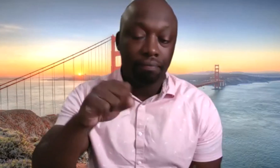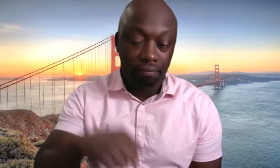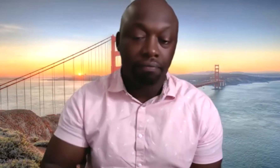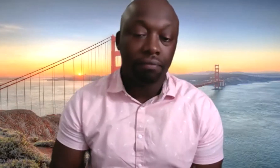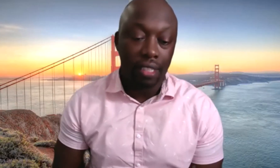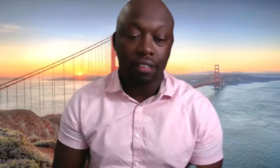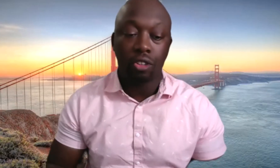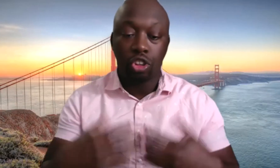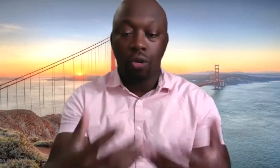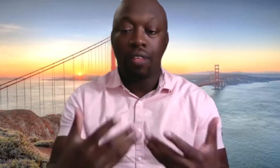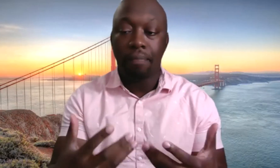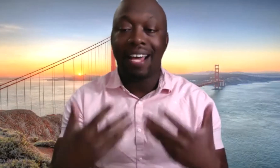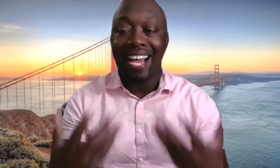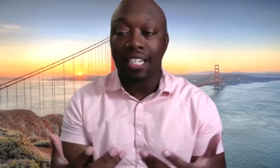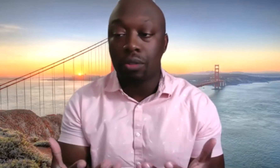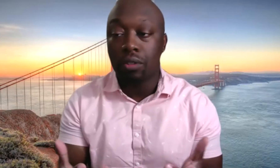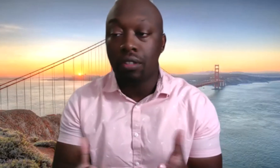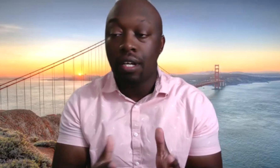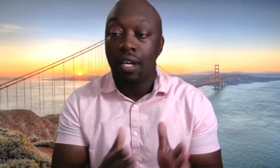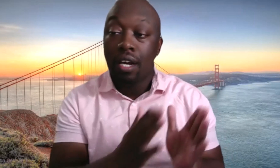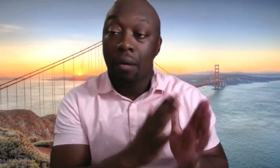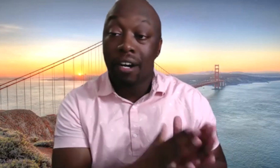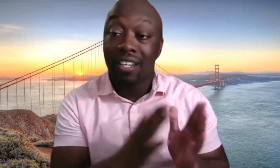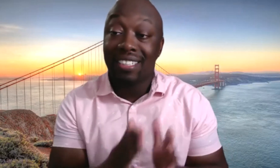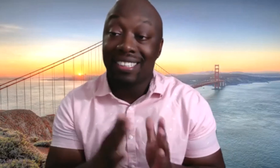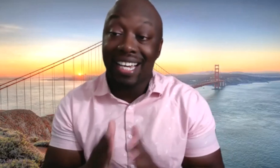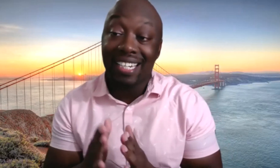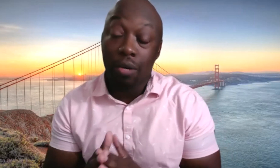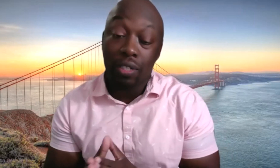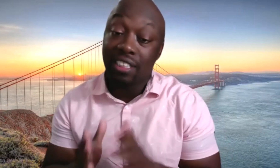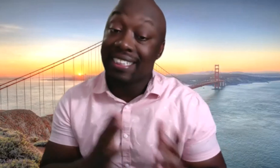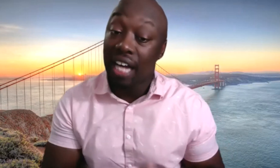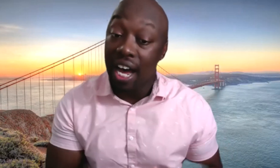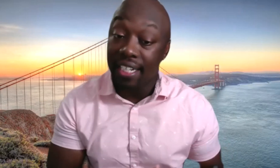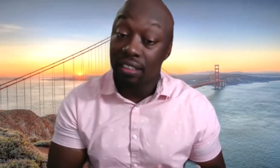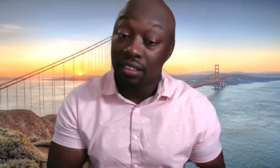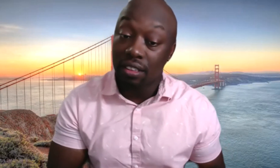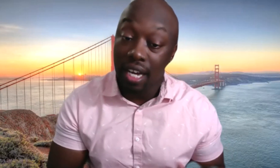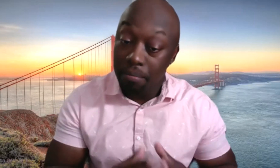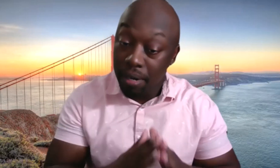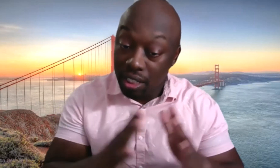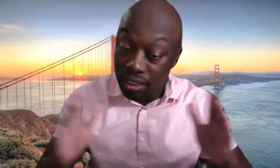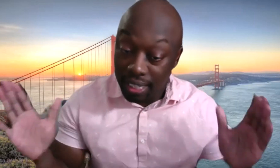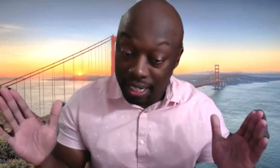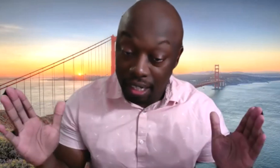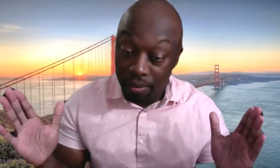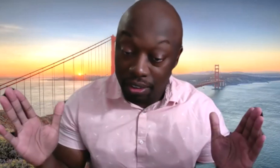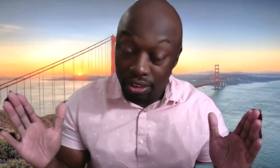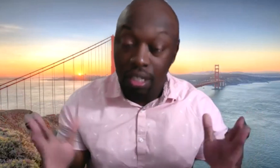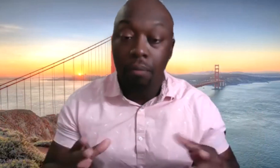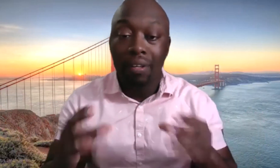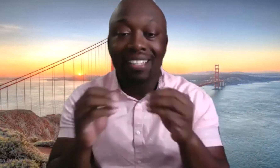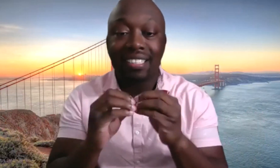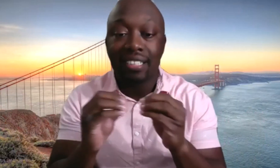Yeah. Yes. So show them the actual American Sign Language sign, not American Sign